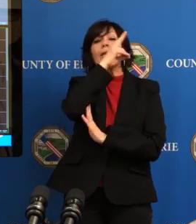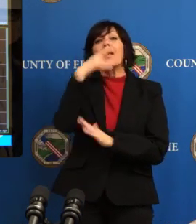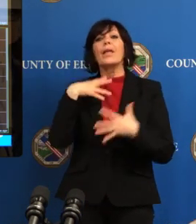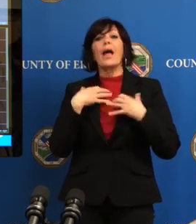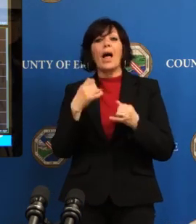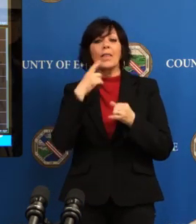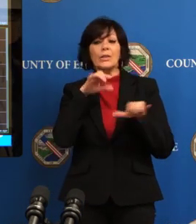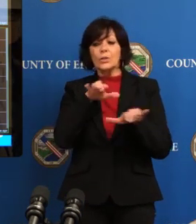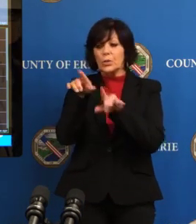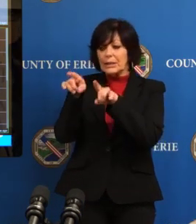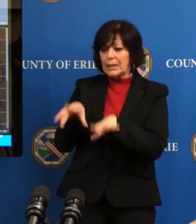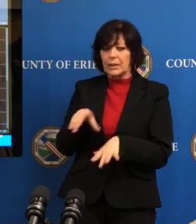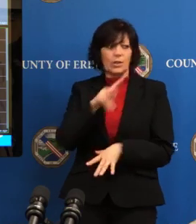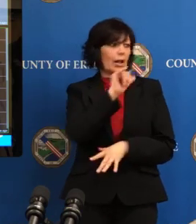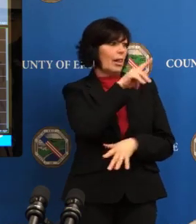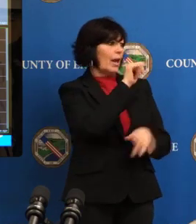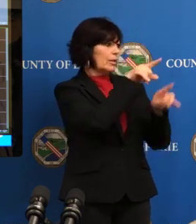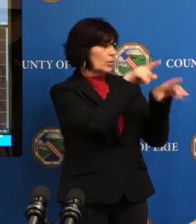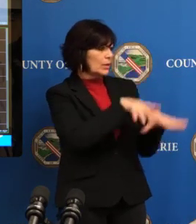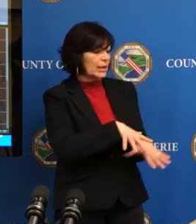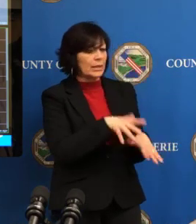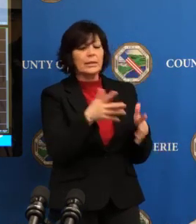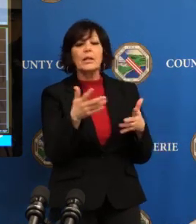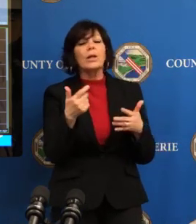doing tests or Kaleida is doing tests,